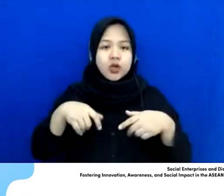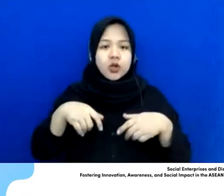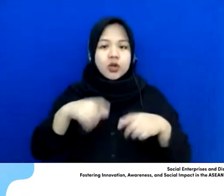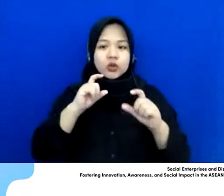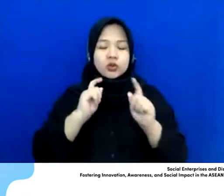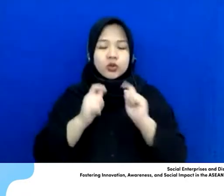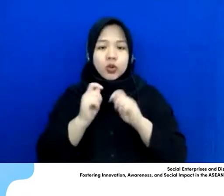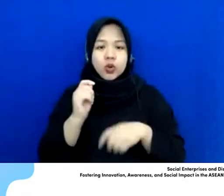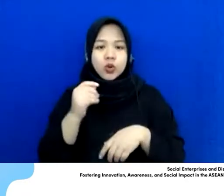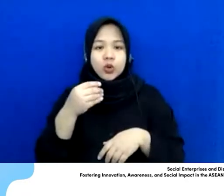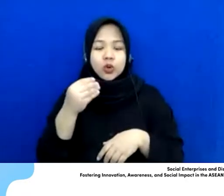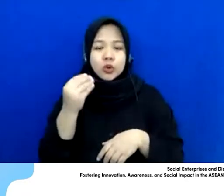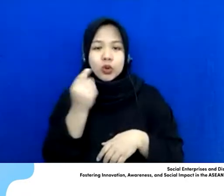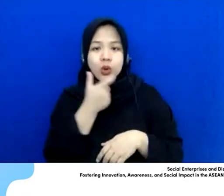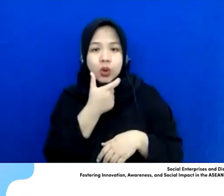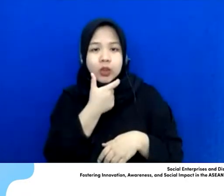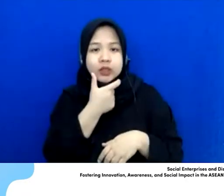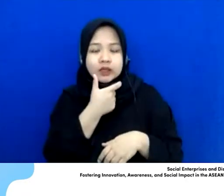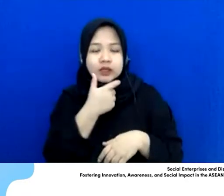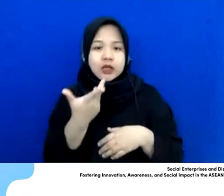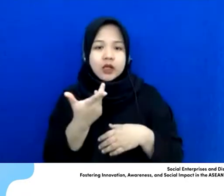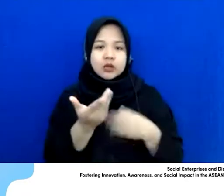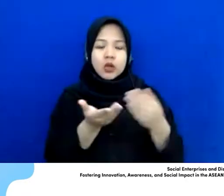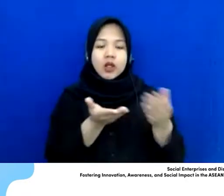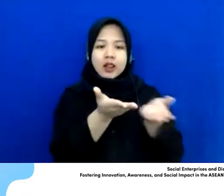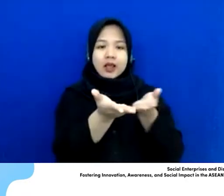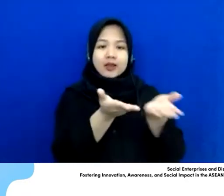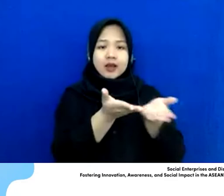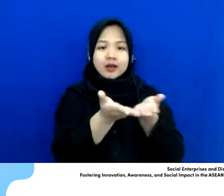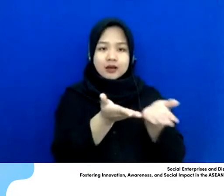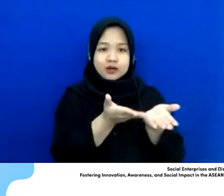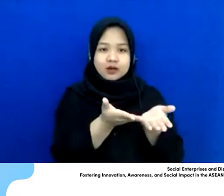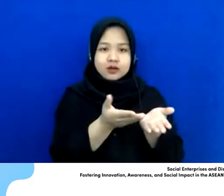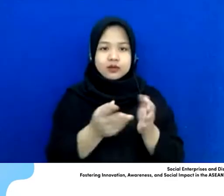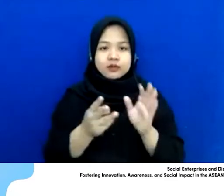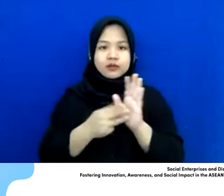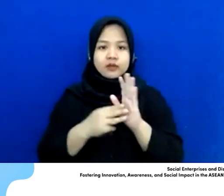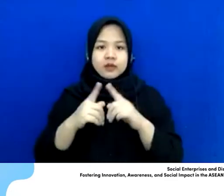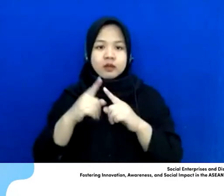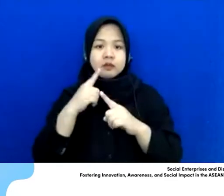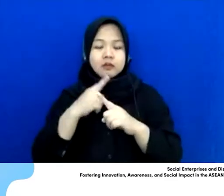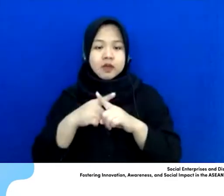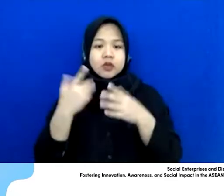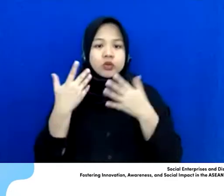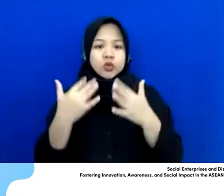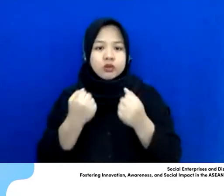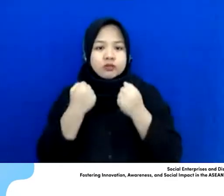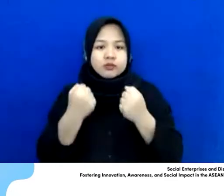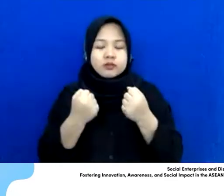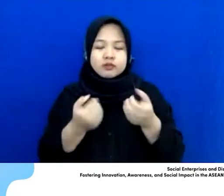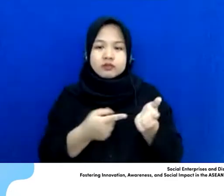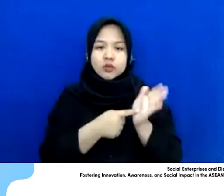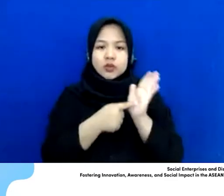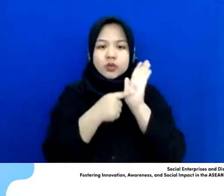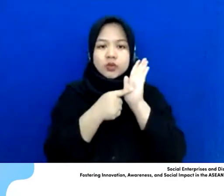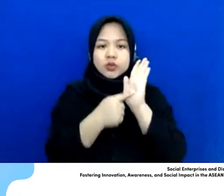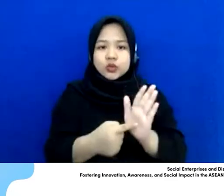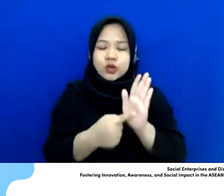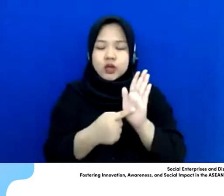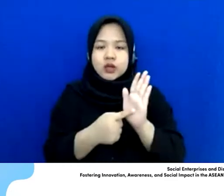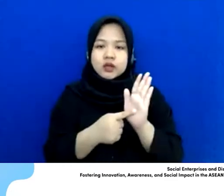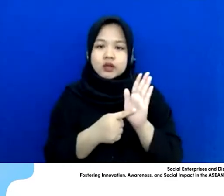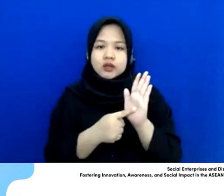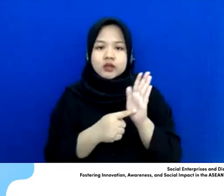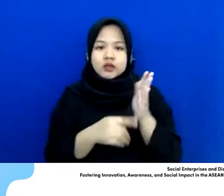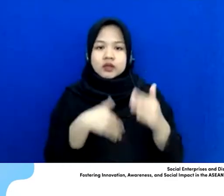shops, and even a business service center. Max believes strongly in demonstrating the sustainability